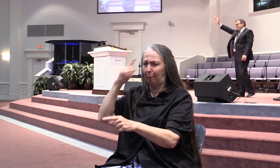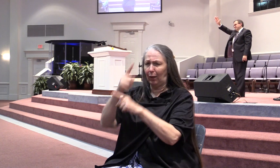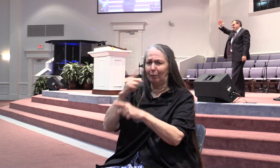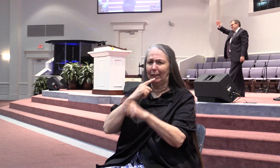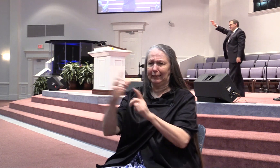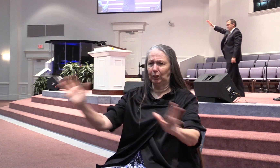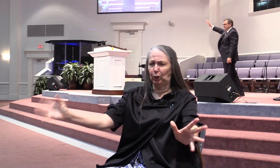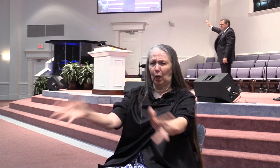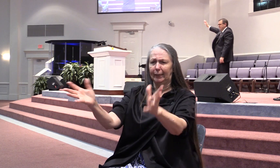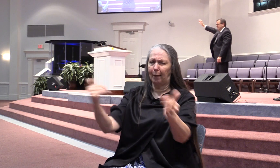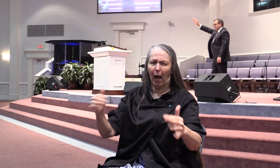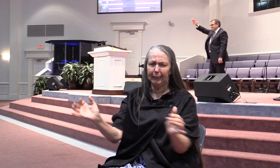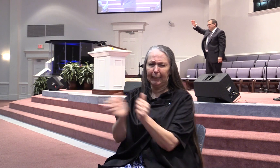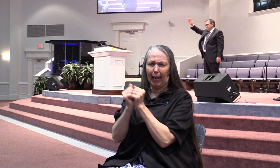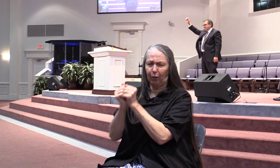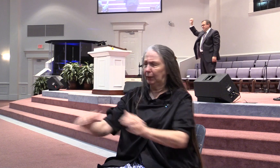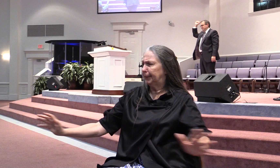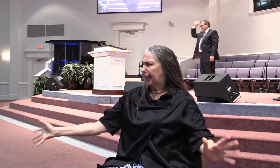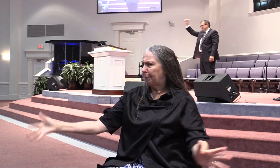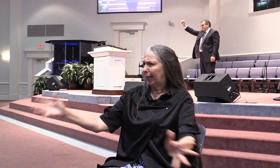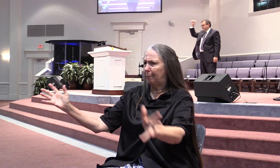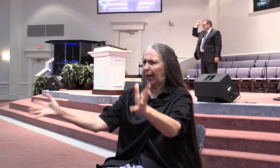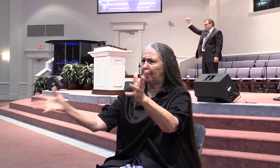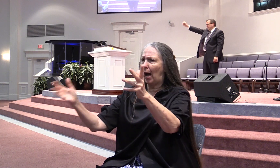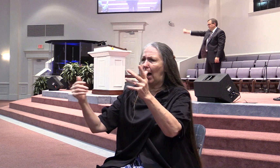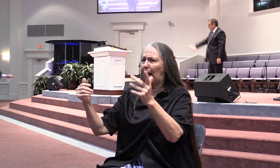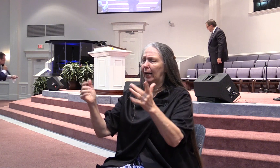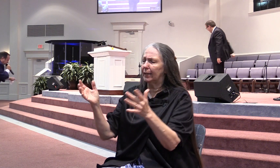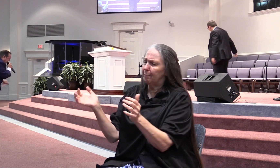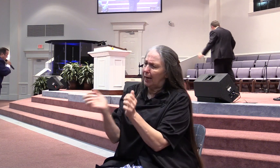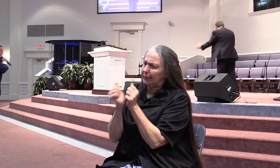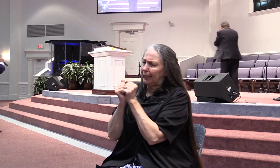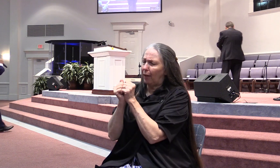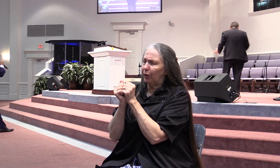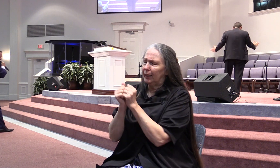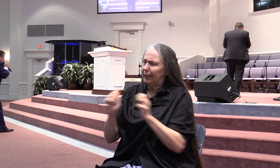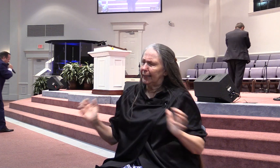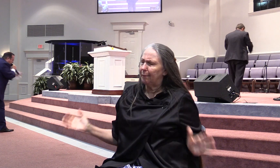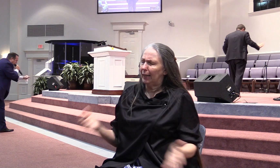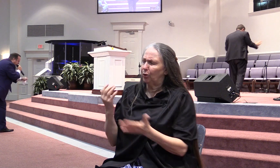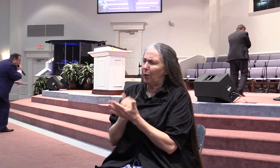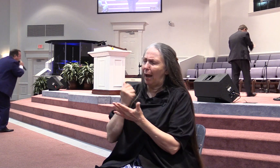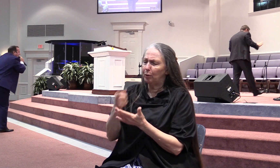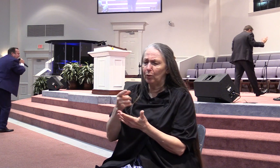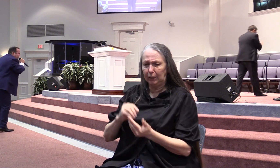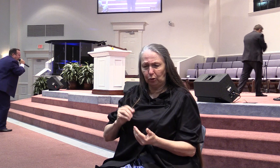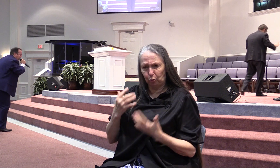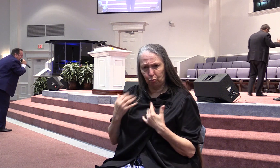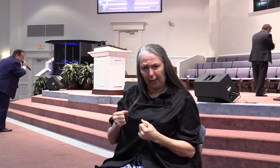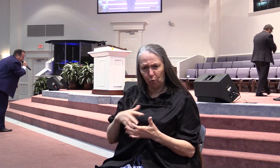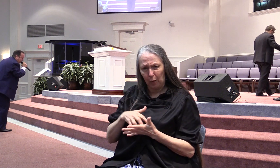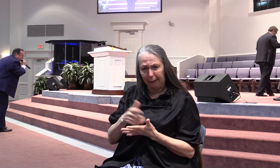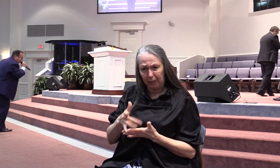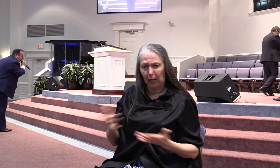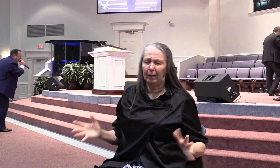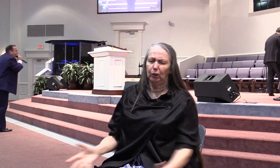I got a little extra faithfulness, because somebody needs to get in the corner of my field and find what they're looking for. And I'm not going to keep